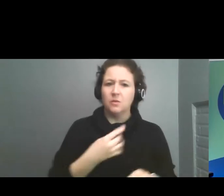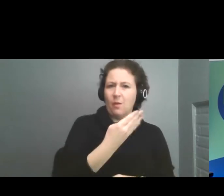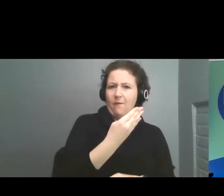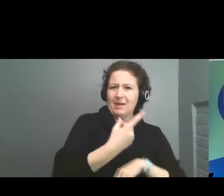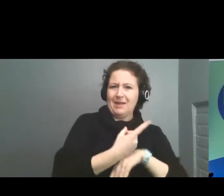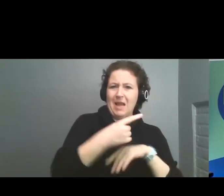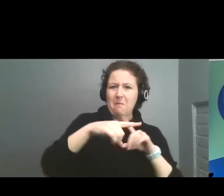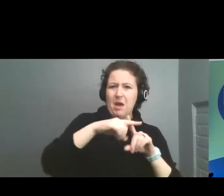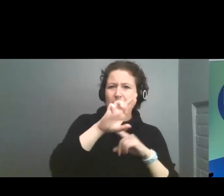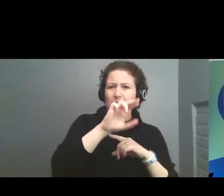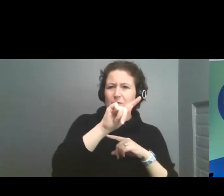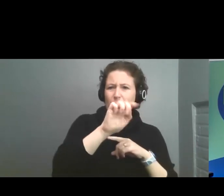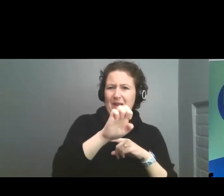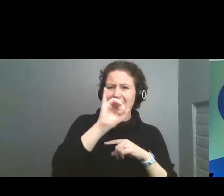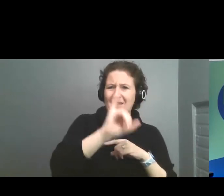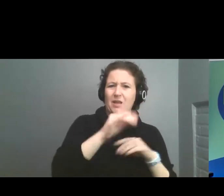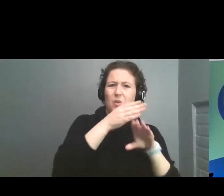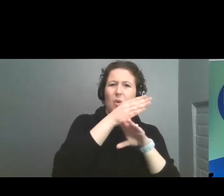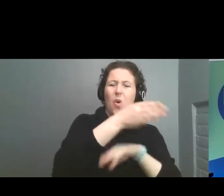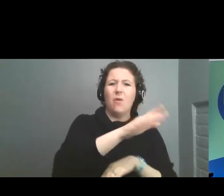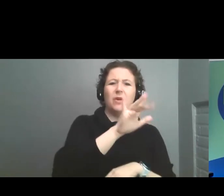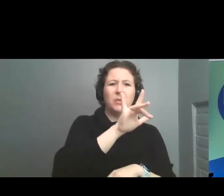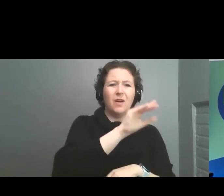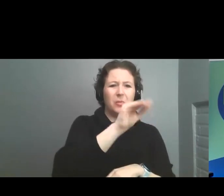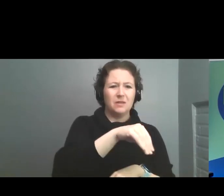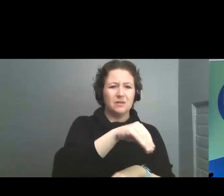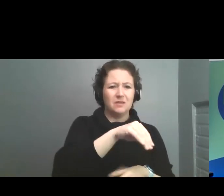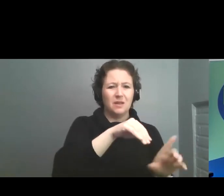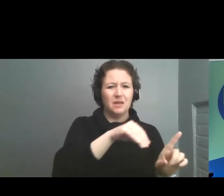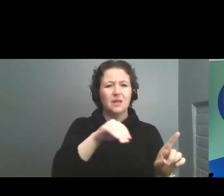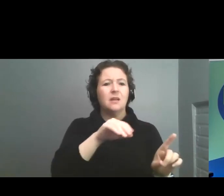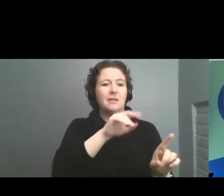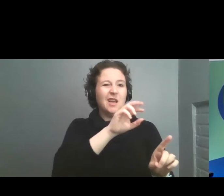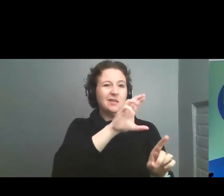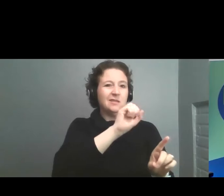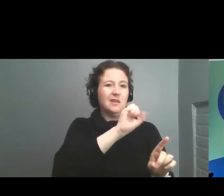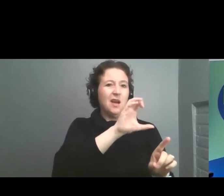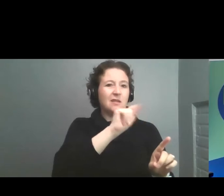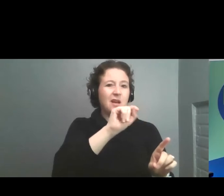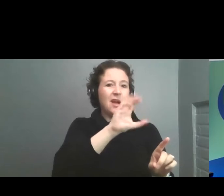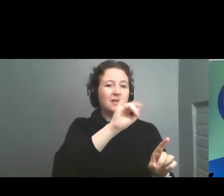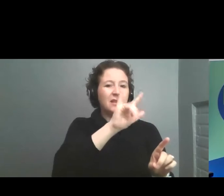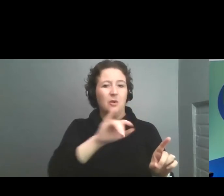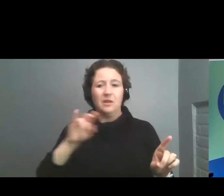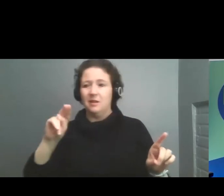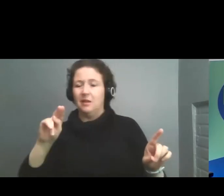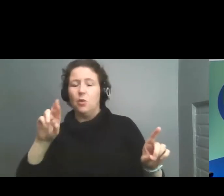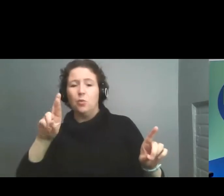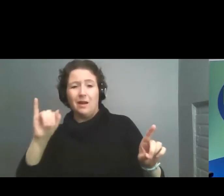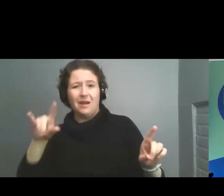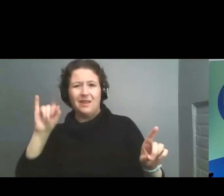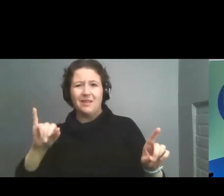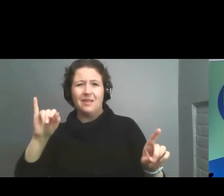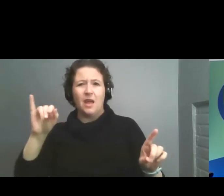above 25%, and Rock Island County's 7-day positivity rate's over 15%. This just speaks to